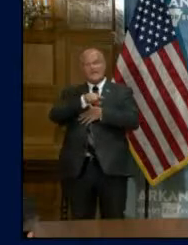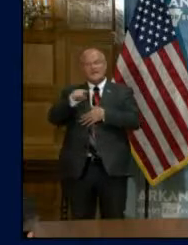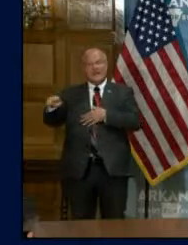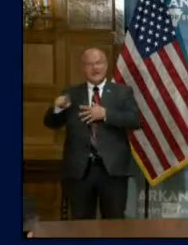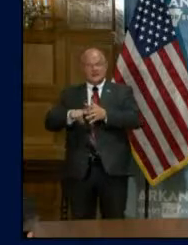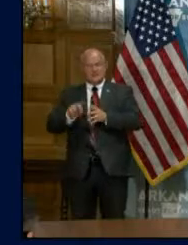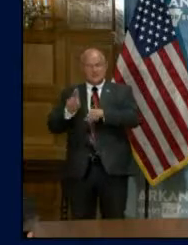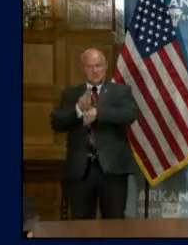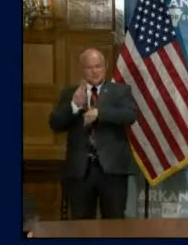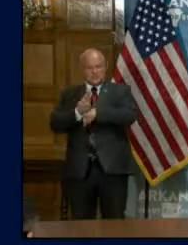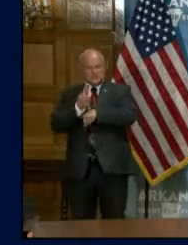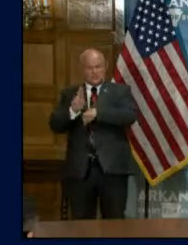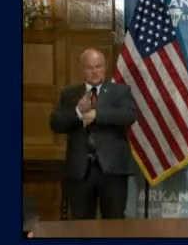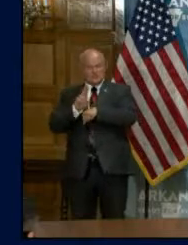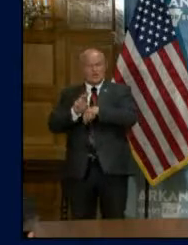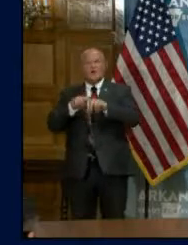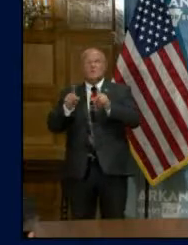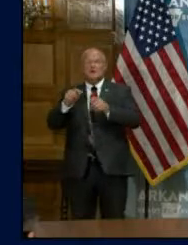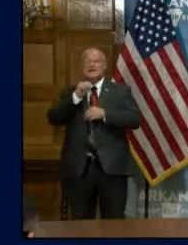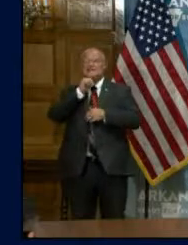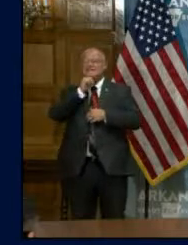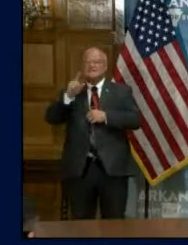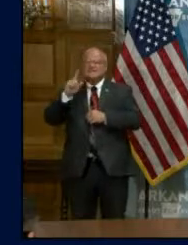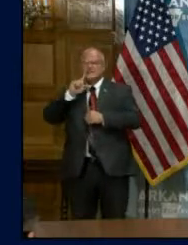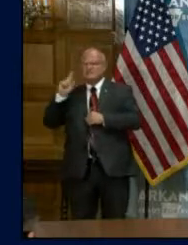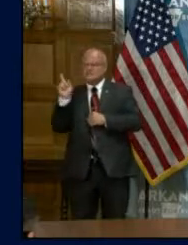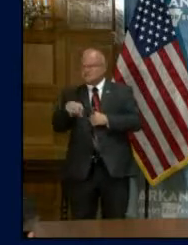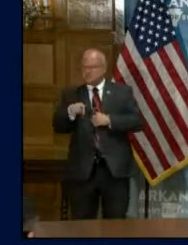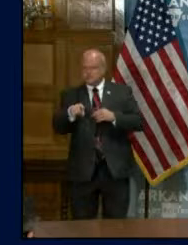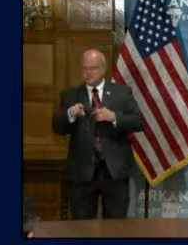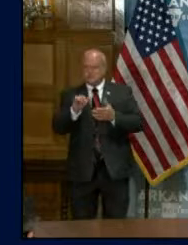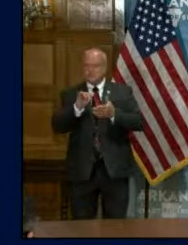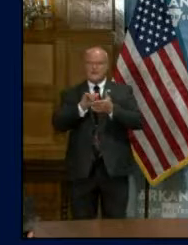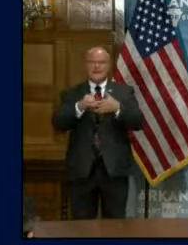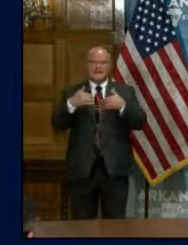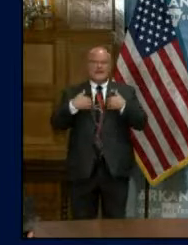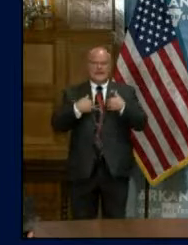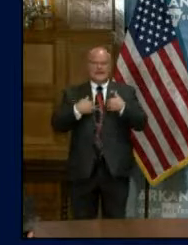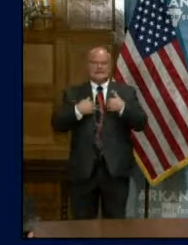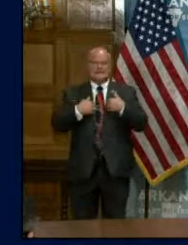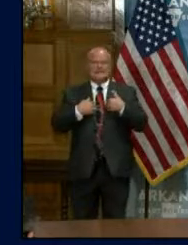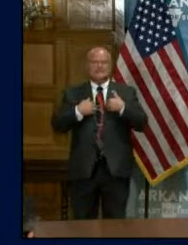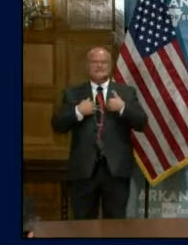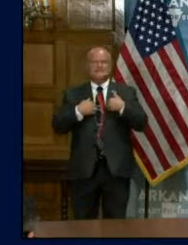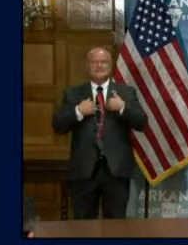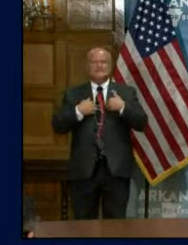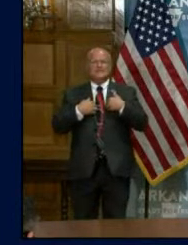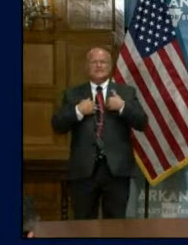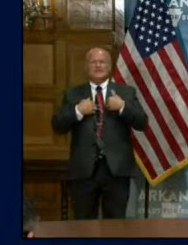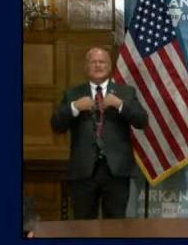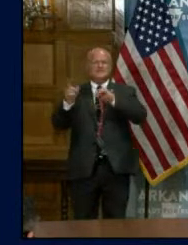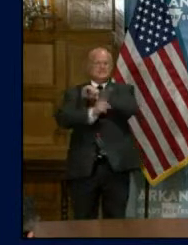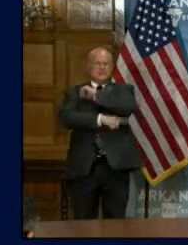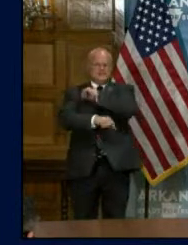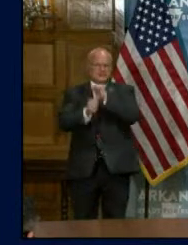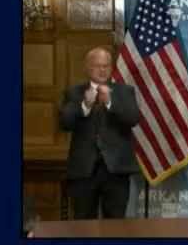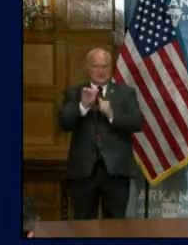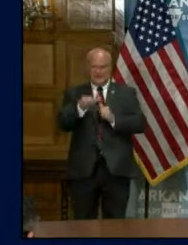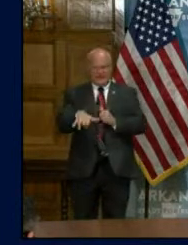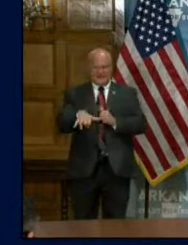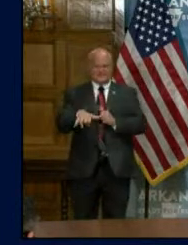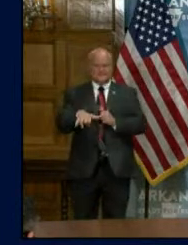should implement, but it's not a directive in which carries a civil penalty with